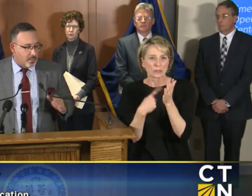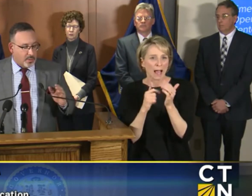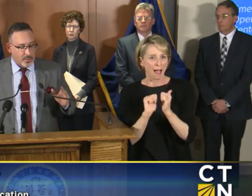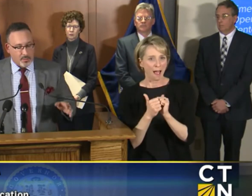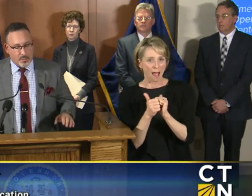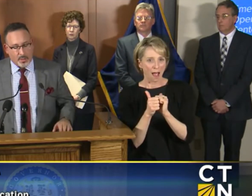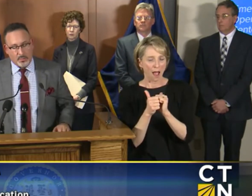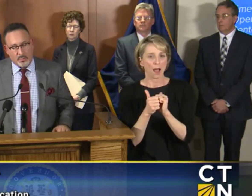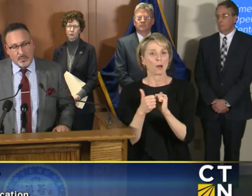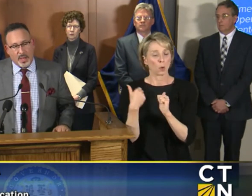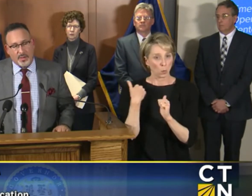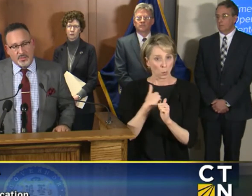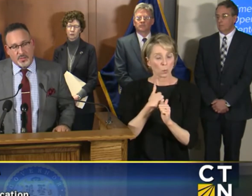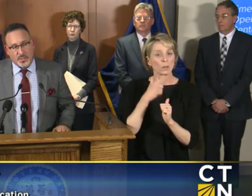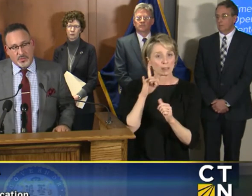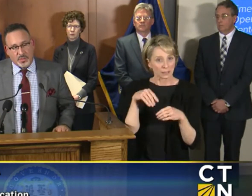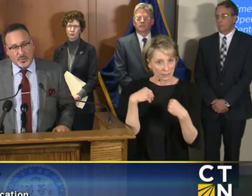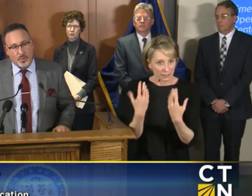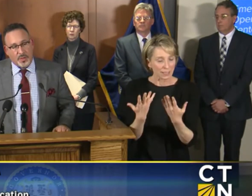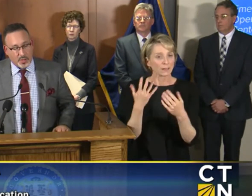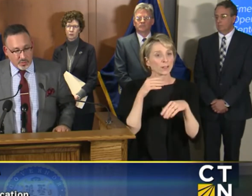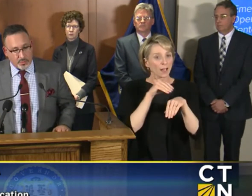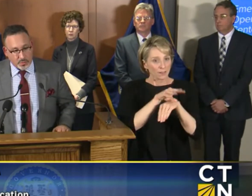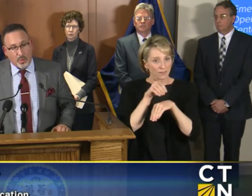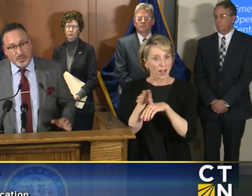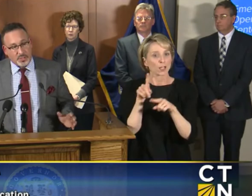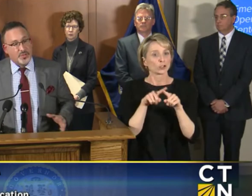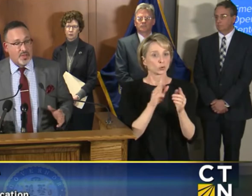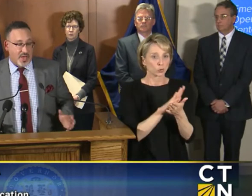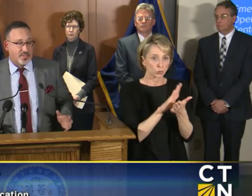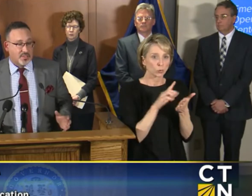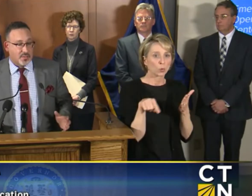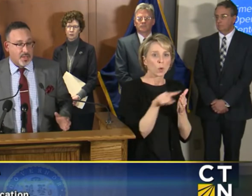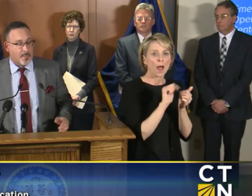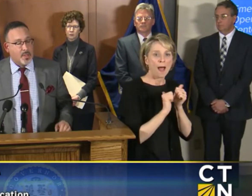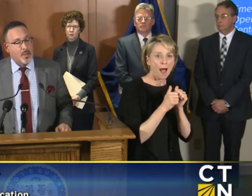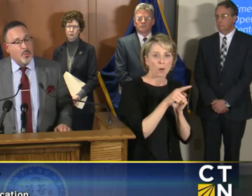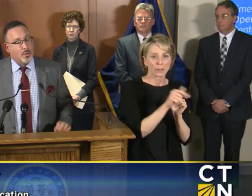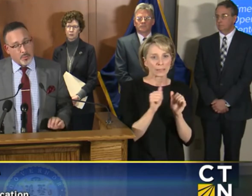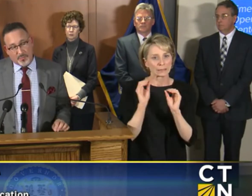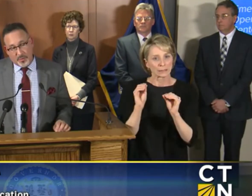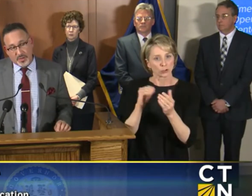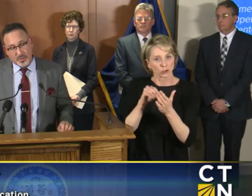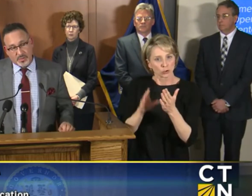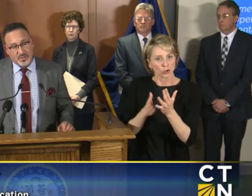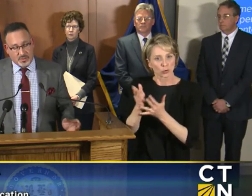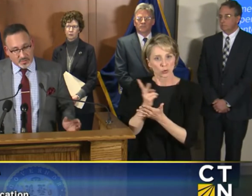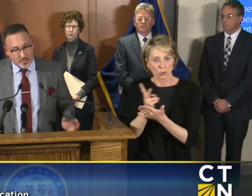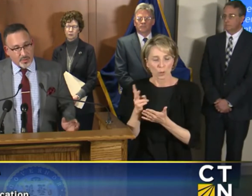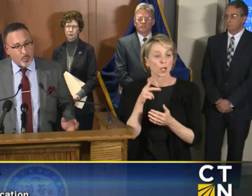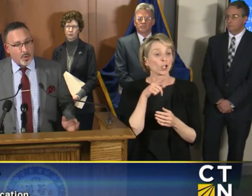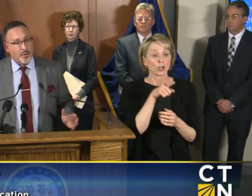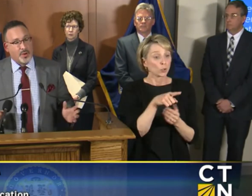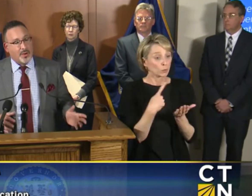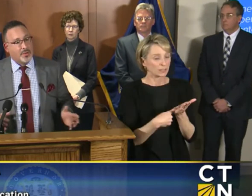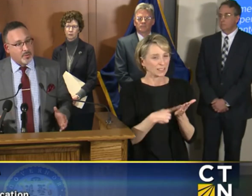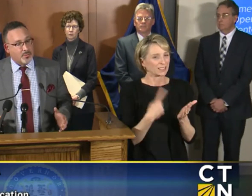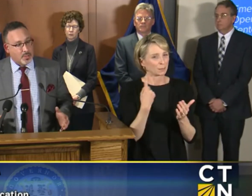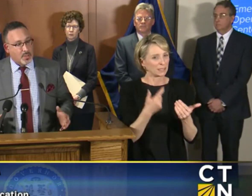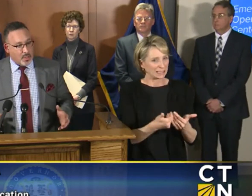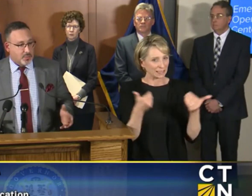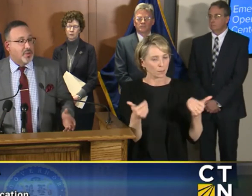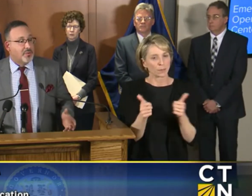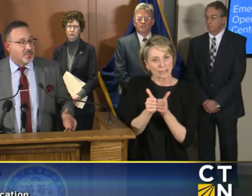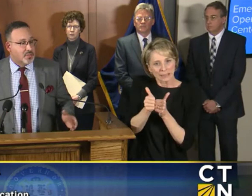feedback and guidance to districts on what they can use. So all districts have access to that. What you're referring to is distance learning, where they're counting